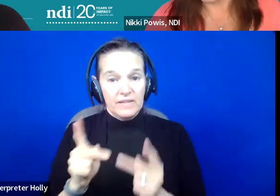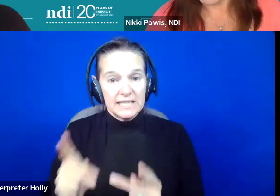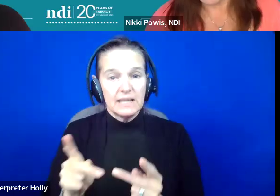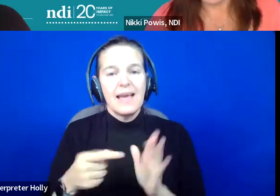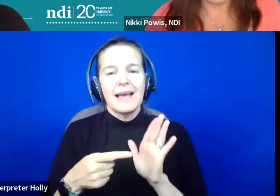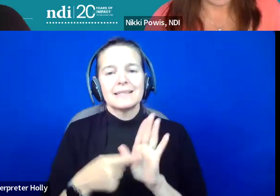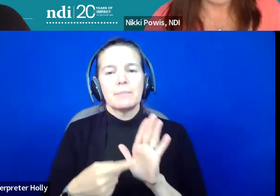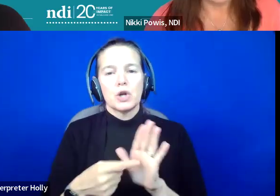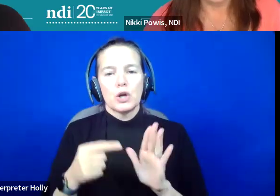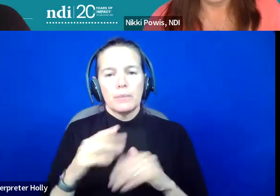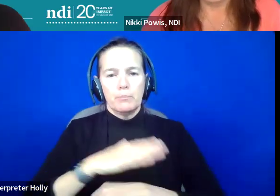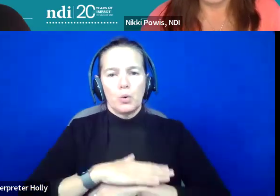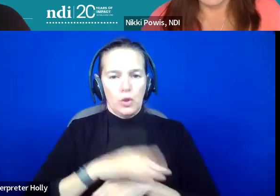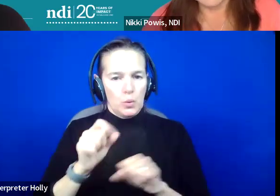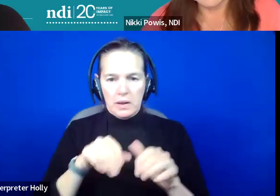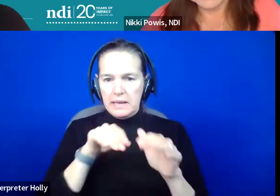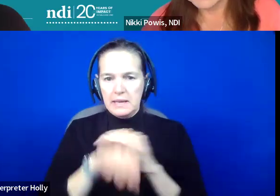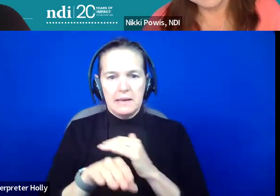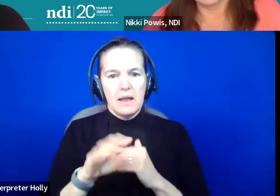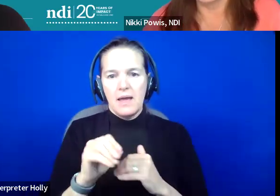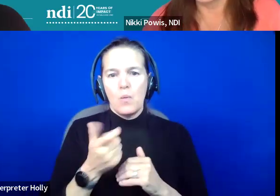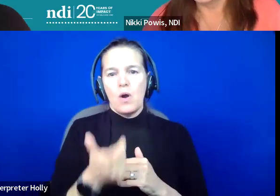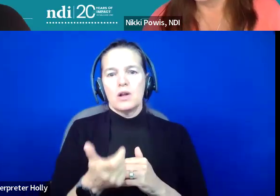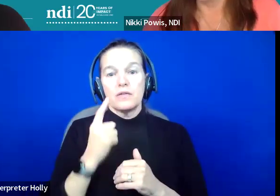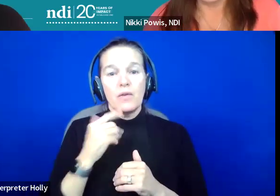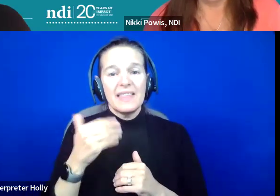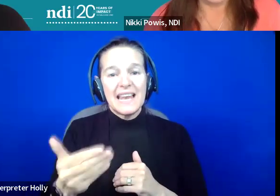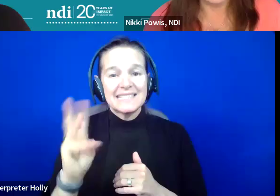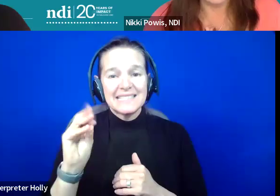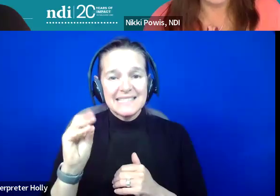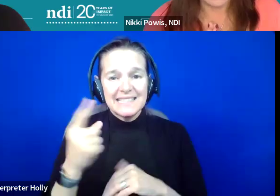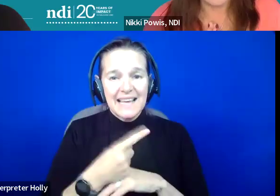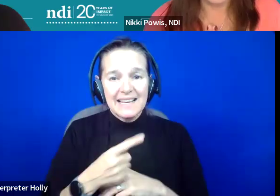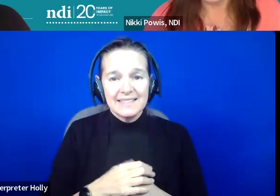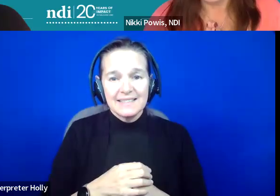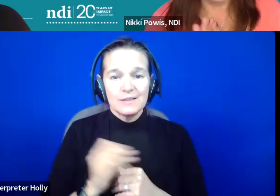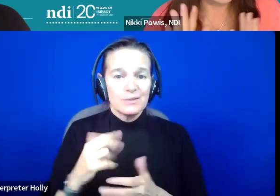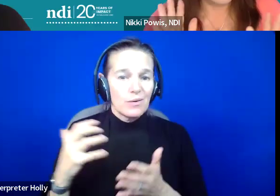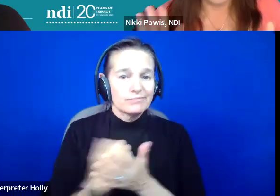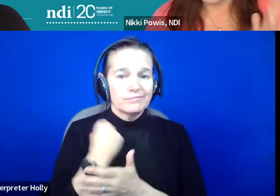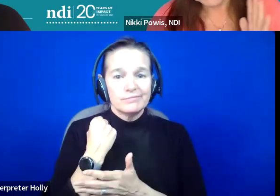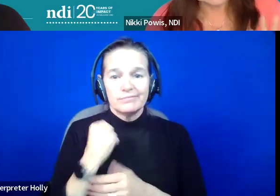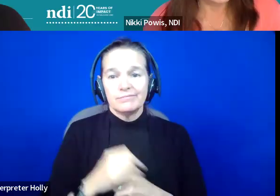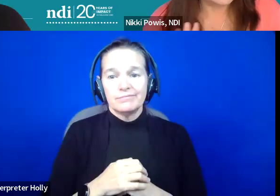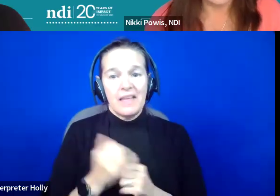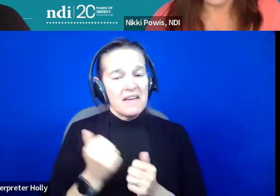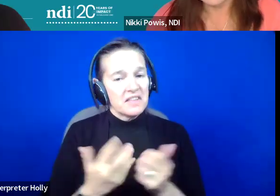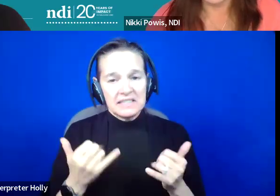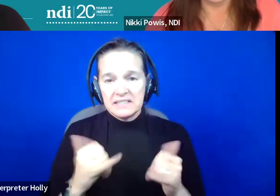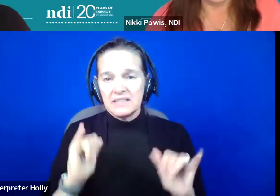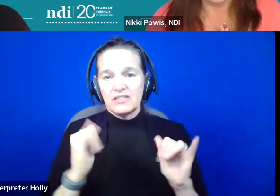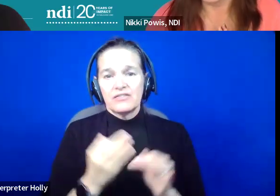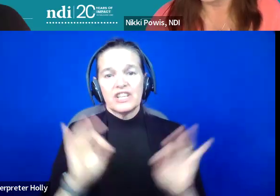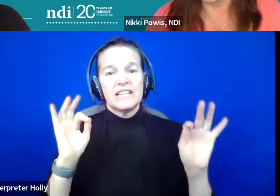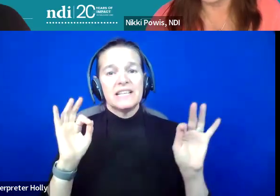booths. You can get back in and watch for the next 60 days. So take advantage of that. Everything's still free, 60